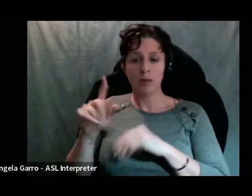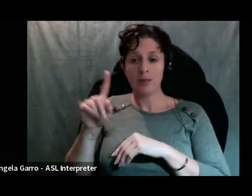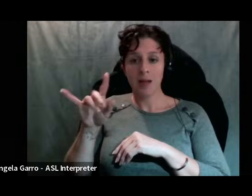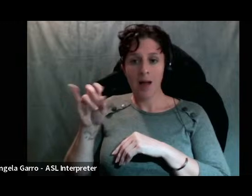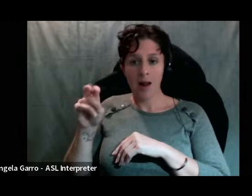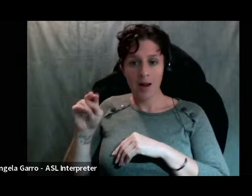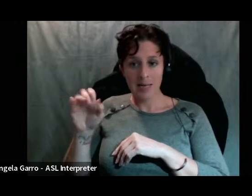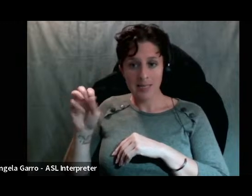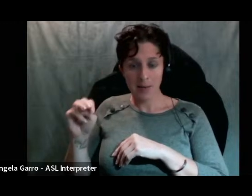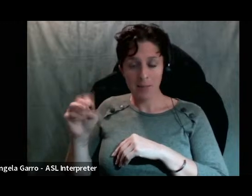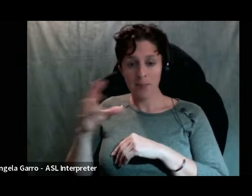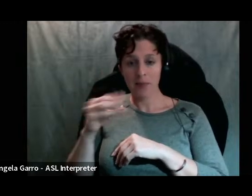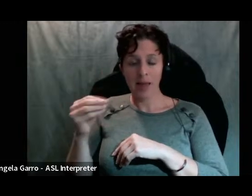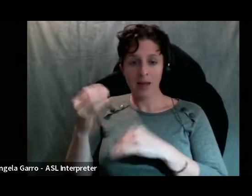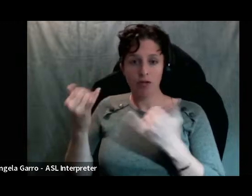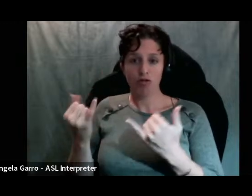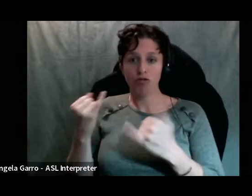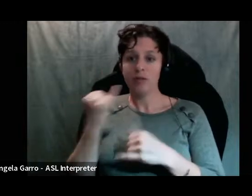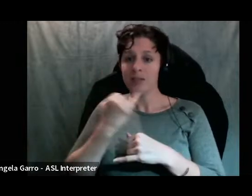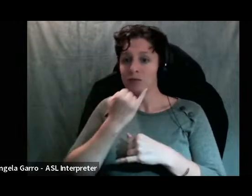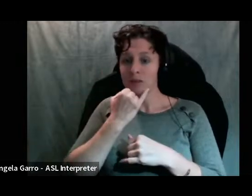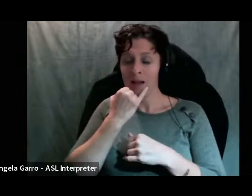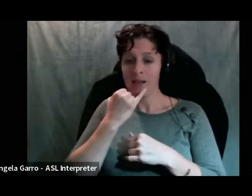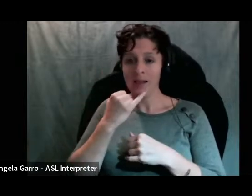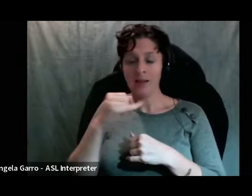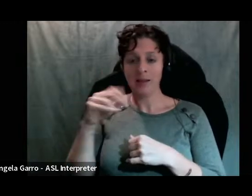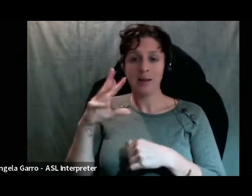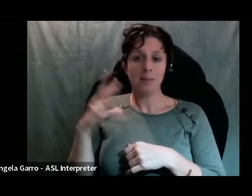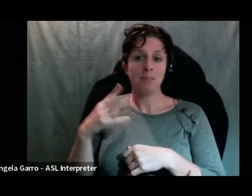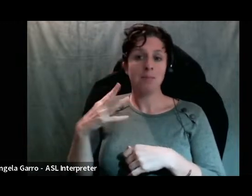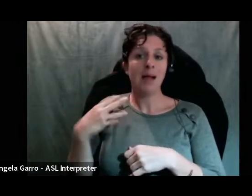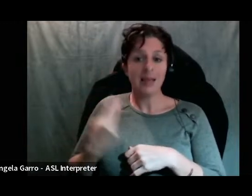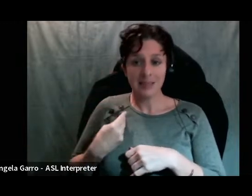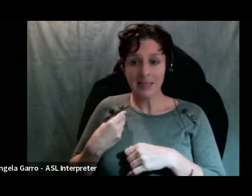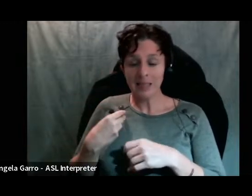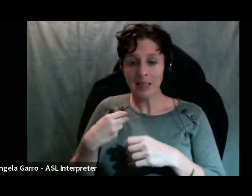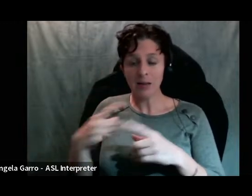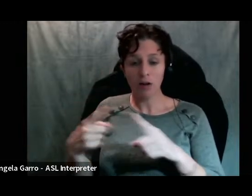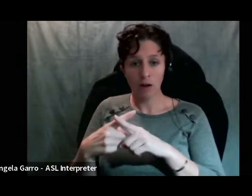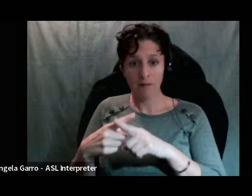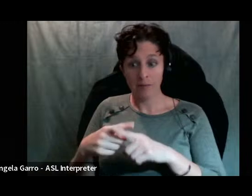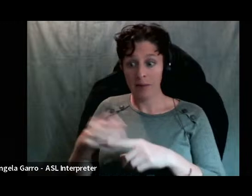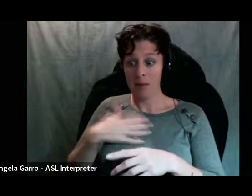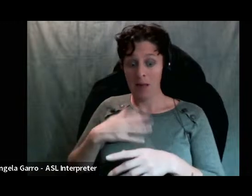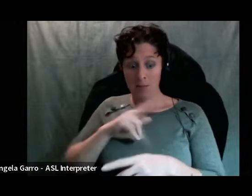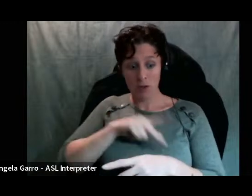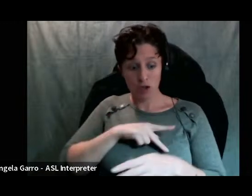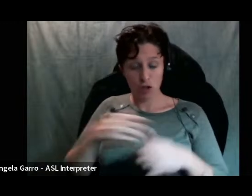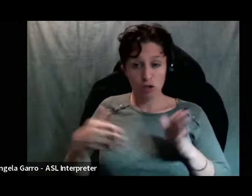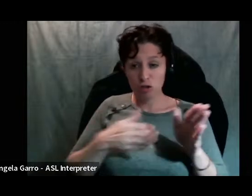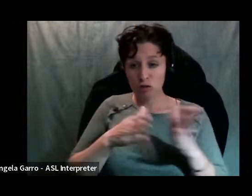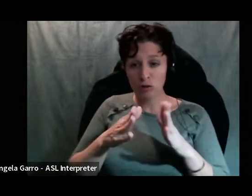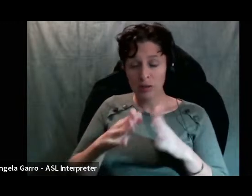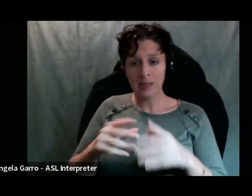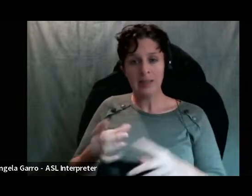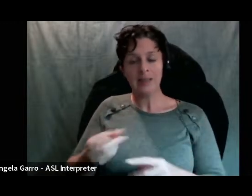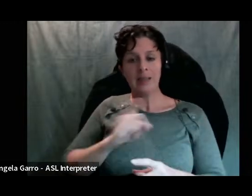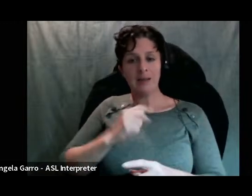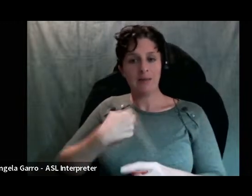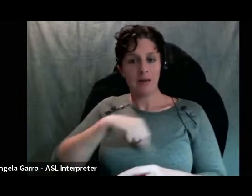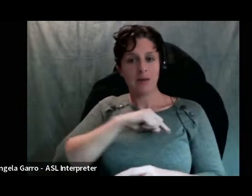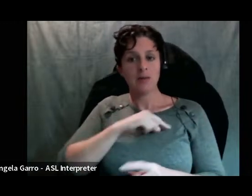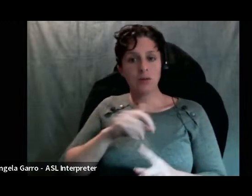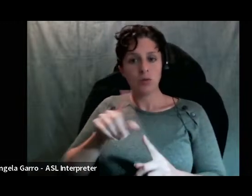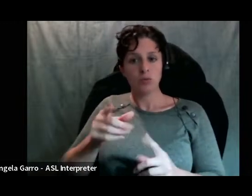current Israeli-Palestinian conflict. My personal journey and that of my family have given me a unique perspective on these issues.